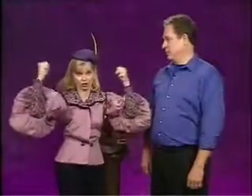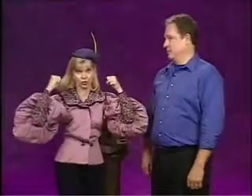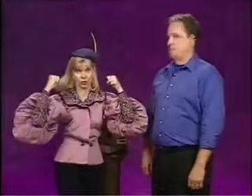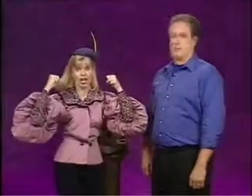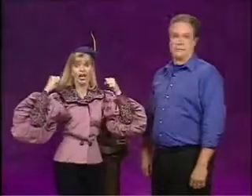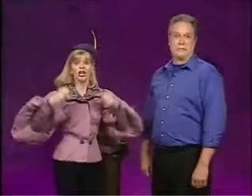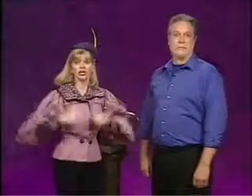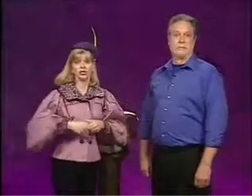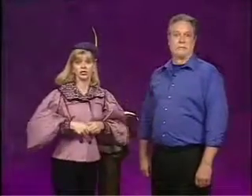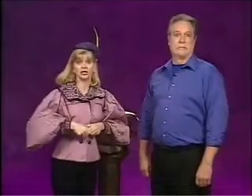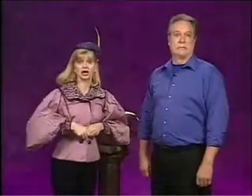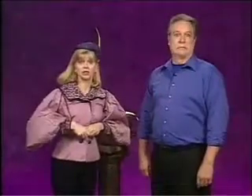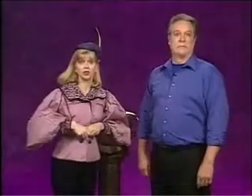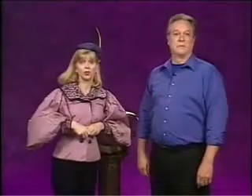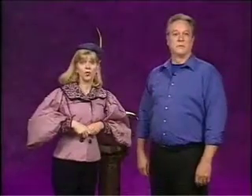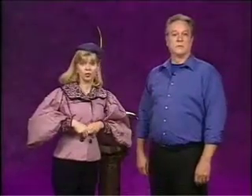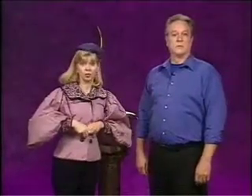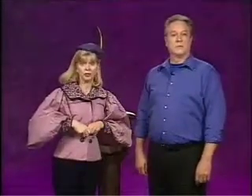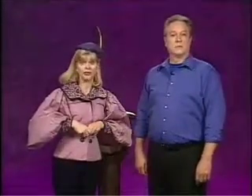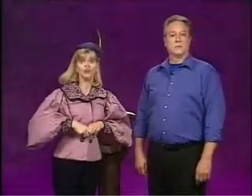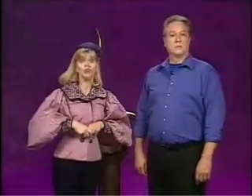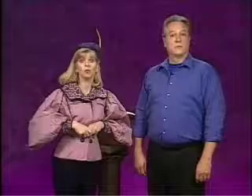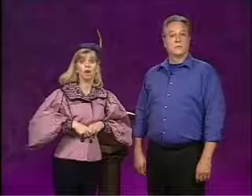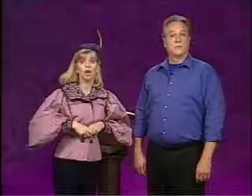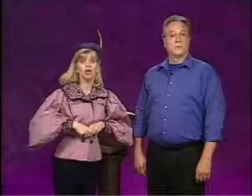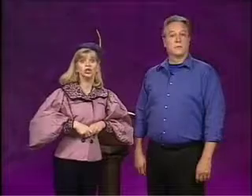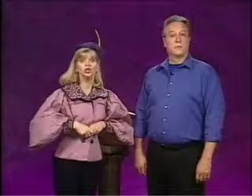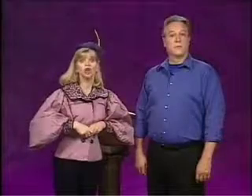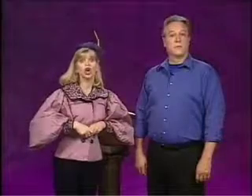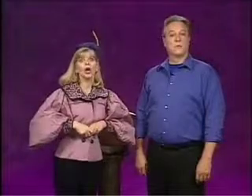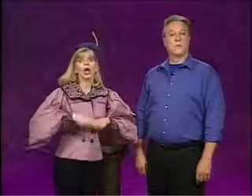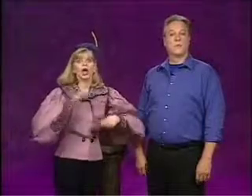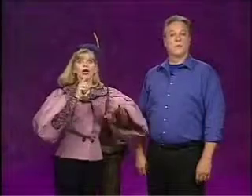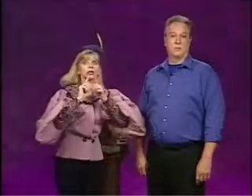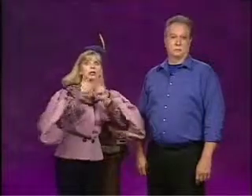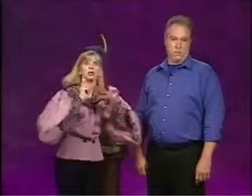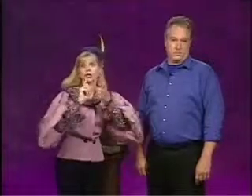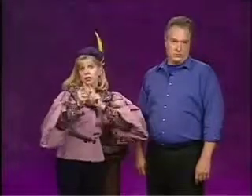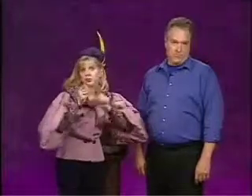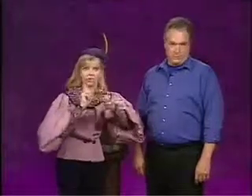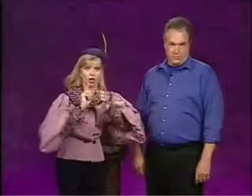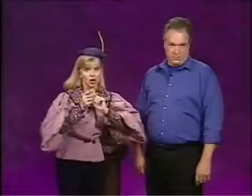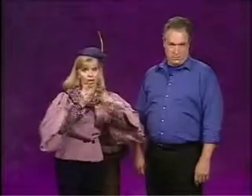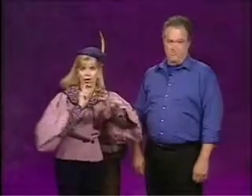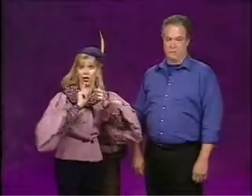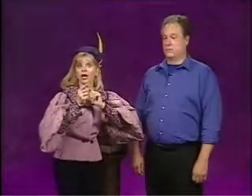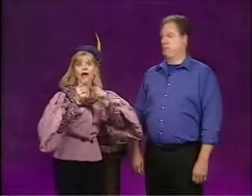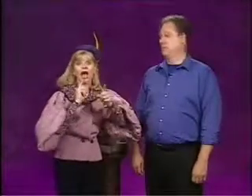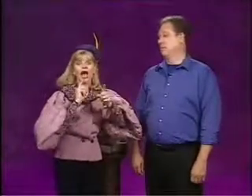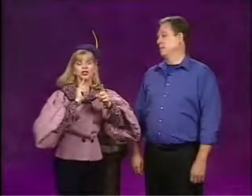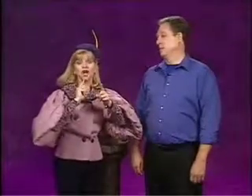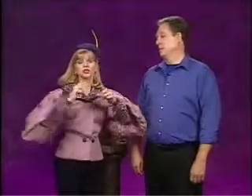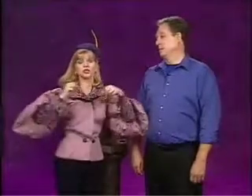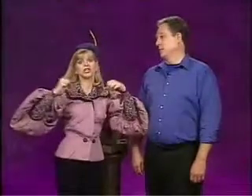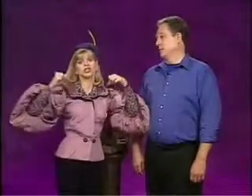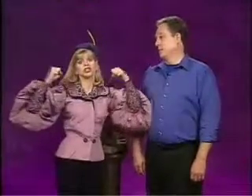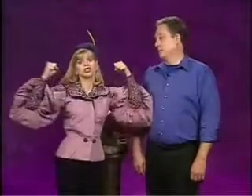two. Increase the number of repeated movements even more to show endless talking and an exercise session